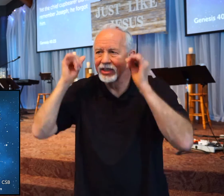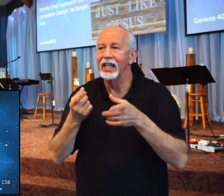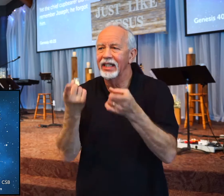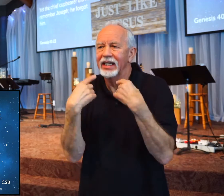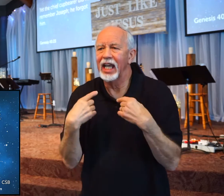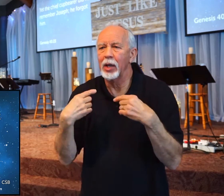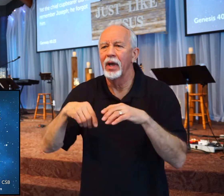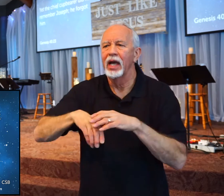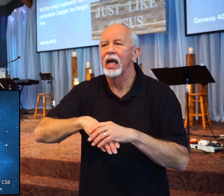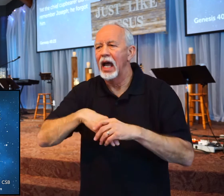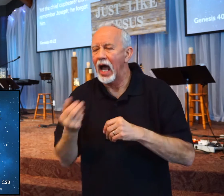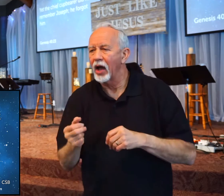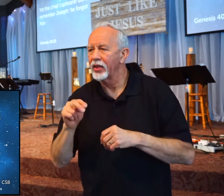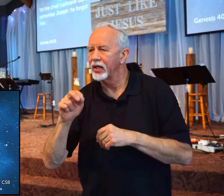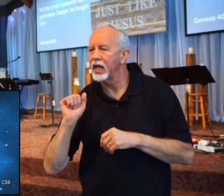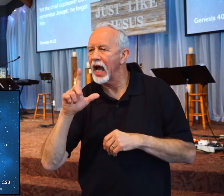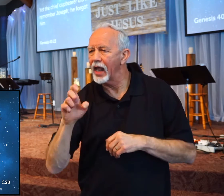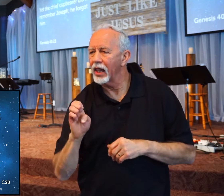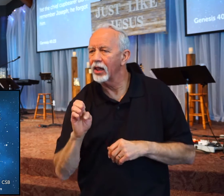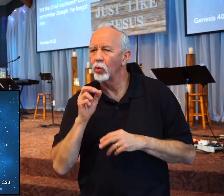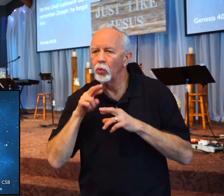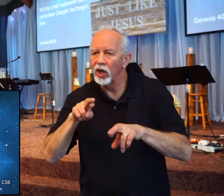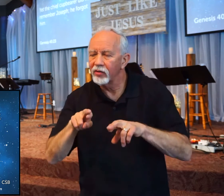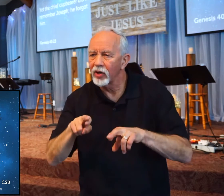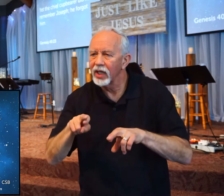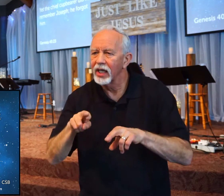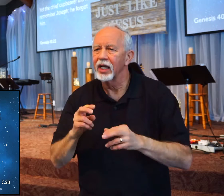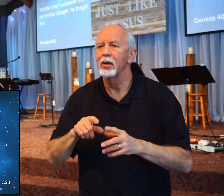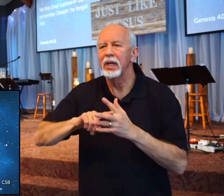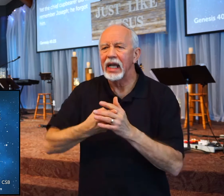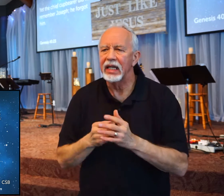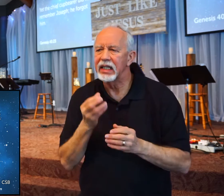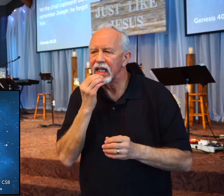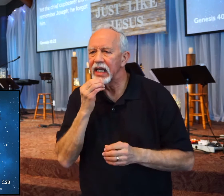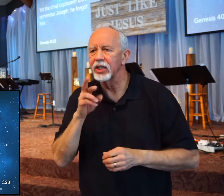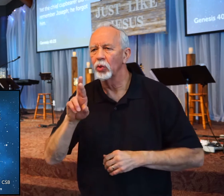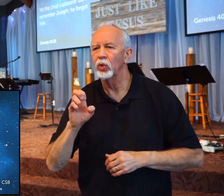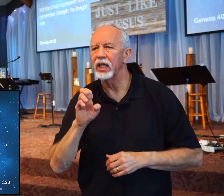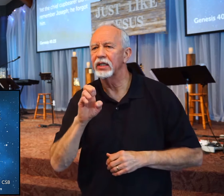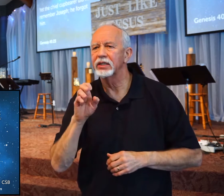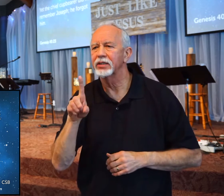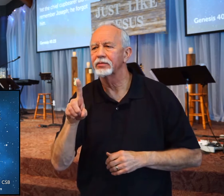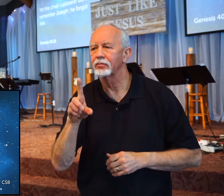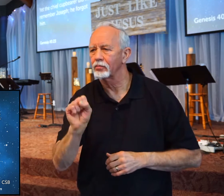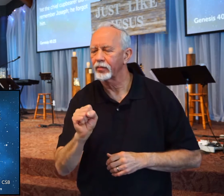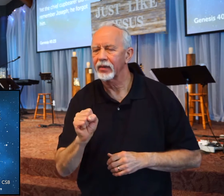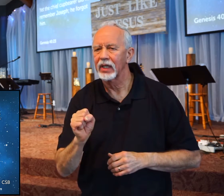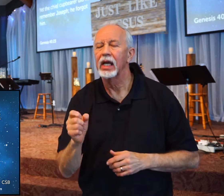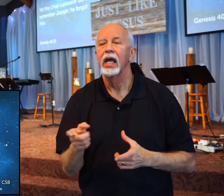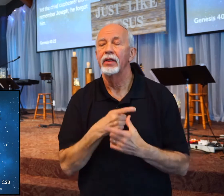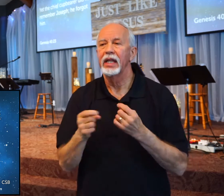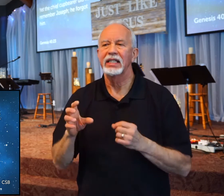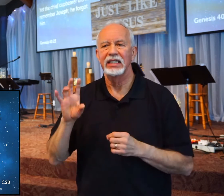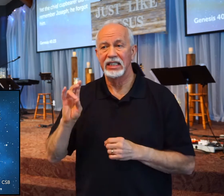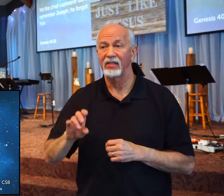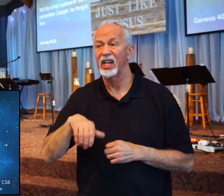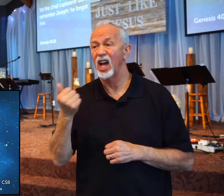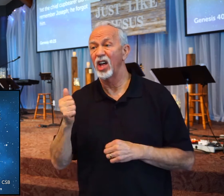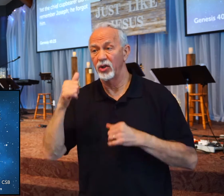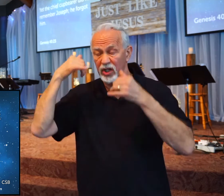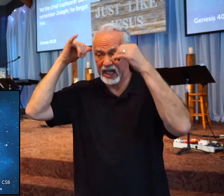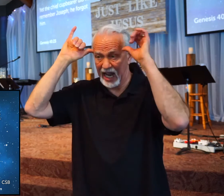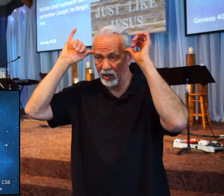up from the Nile and began to graze among the reeds. And then it says that seven other